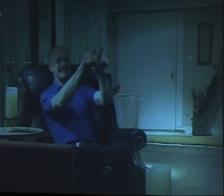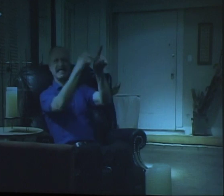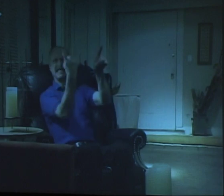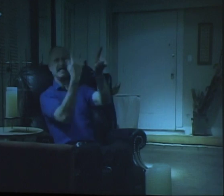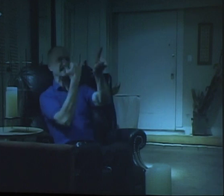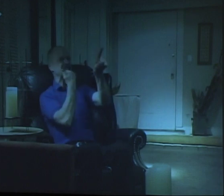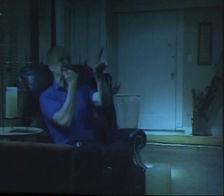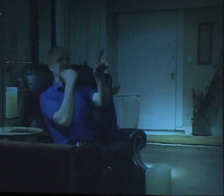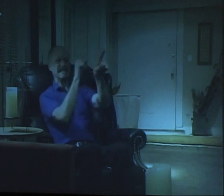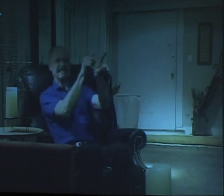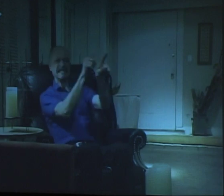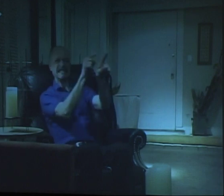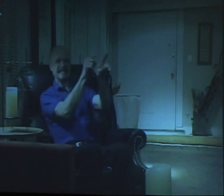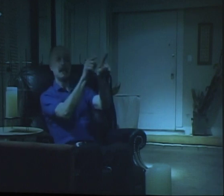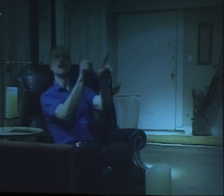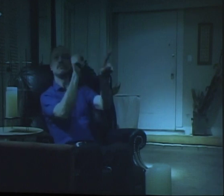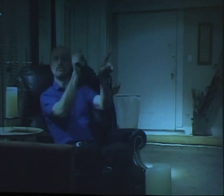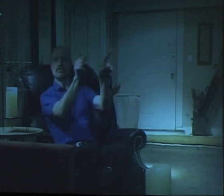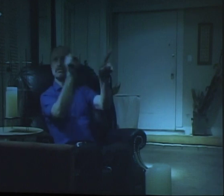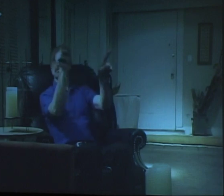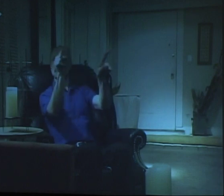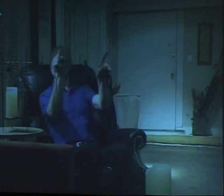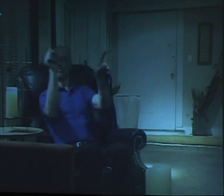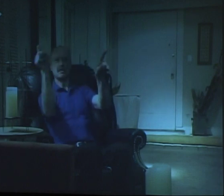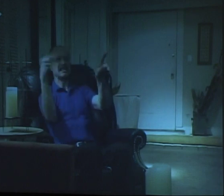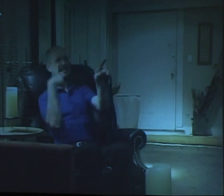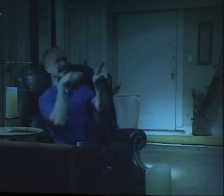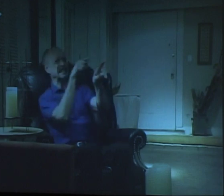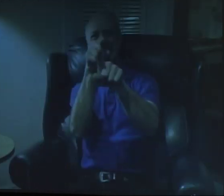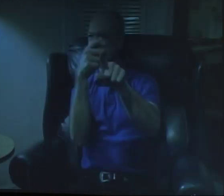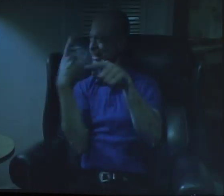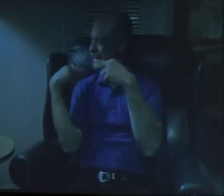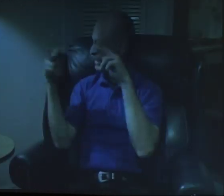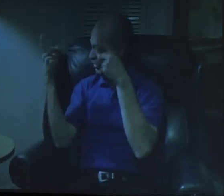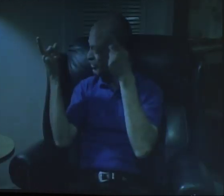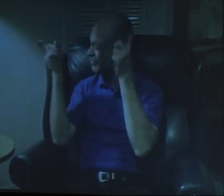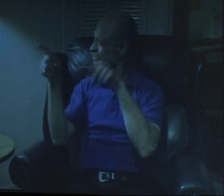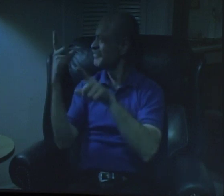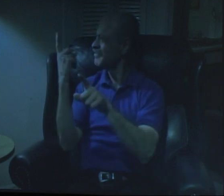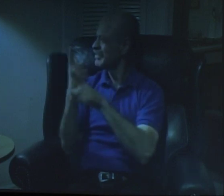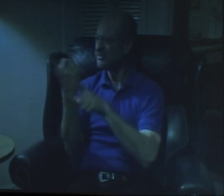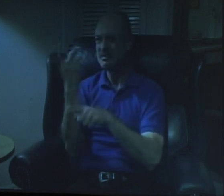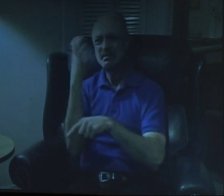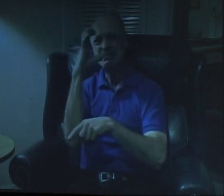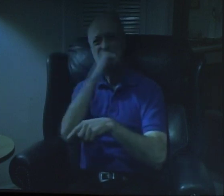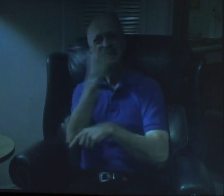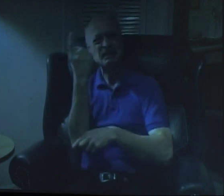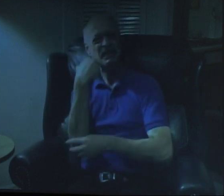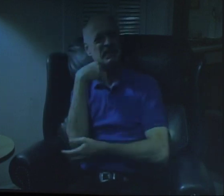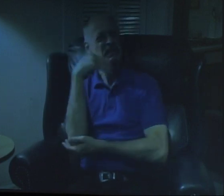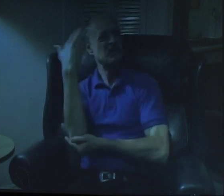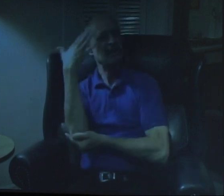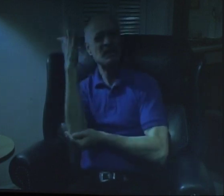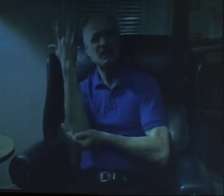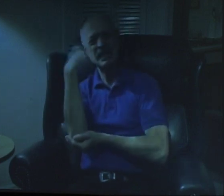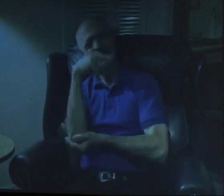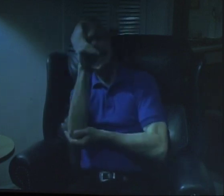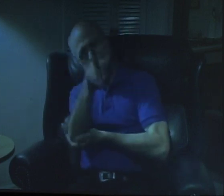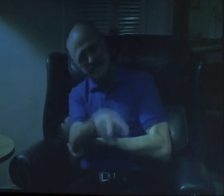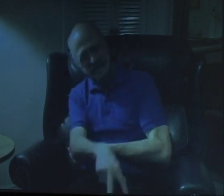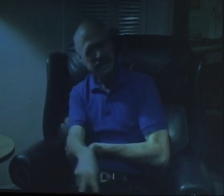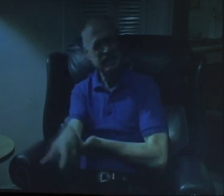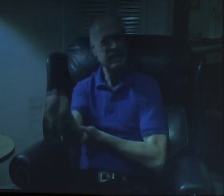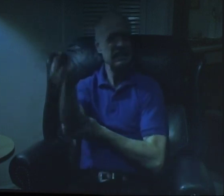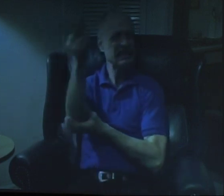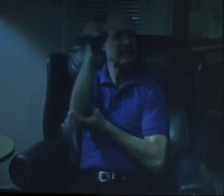quite right about him. The other figures looked good, but this one guy just did not look right. And he agreed with me. He said, yes,